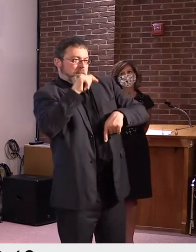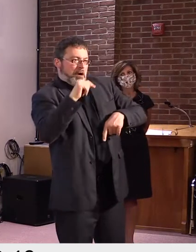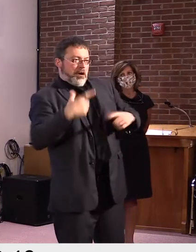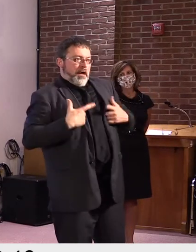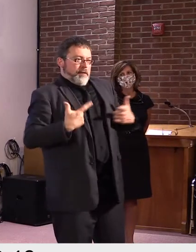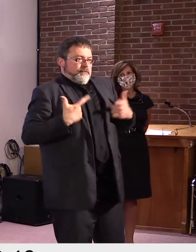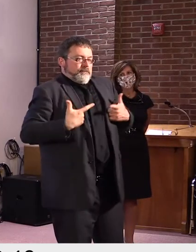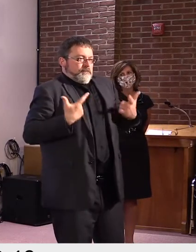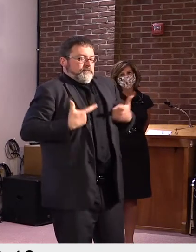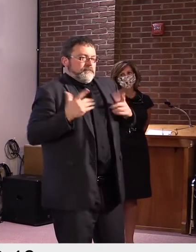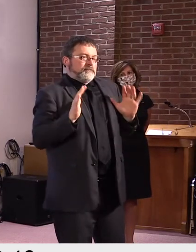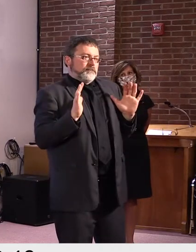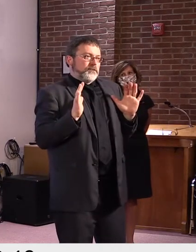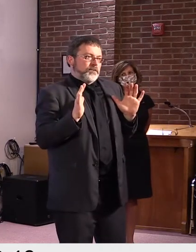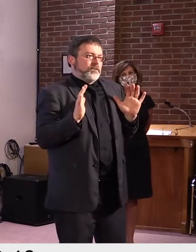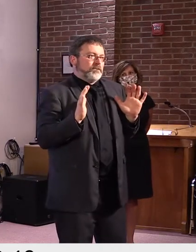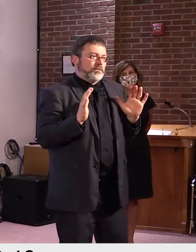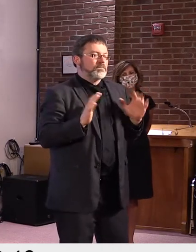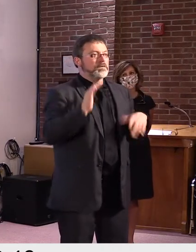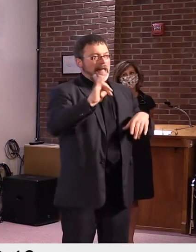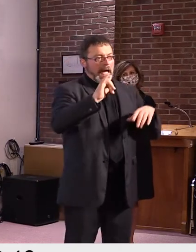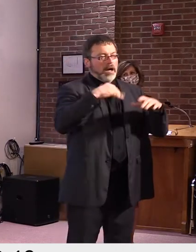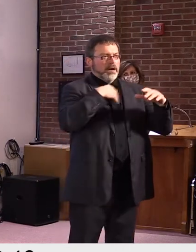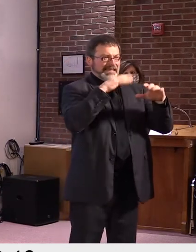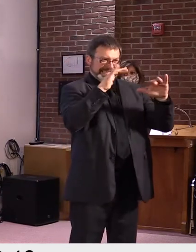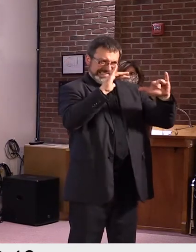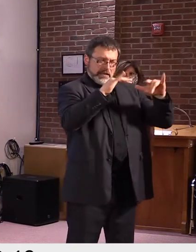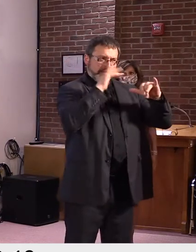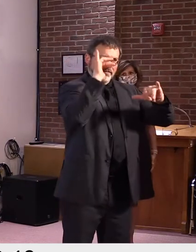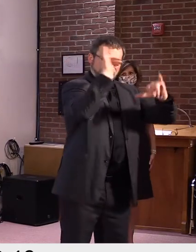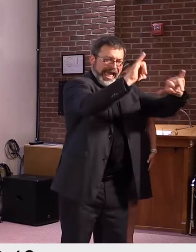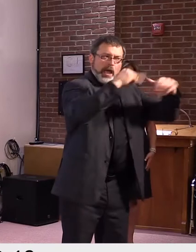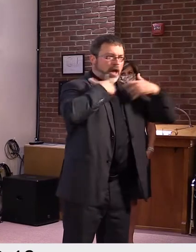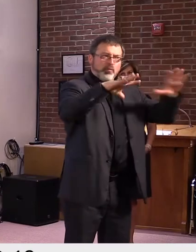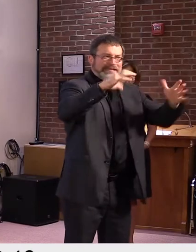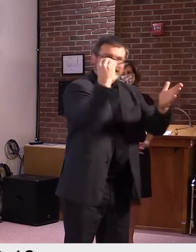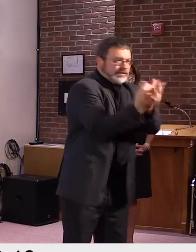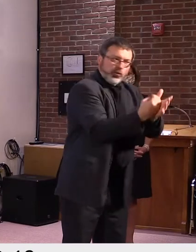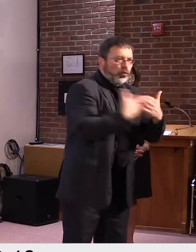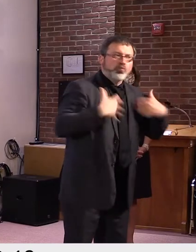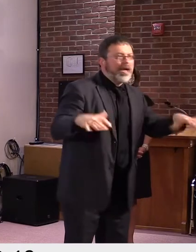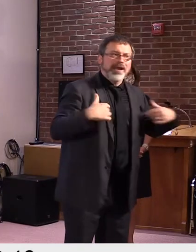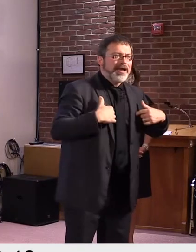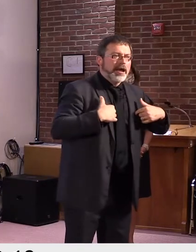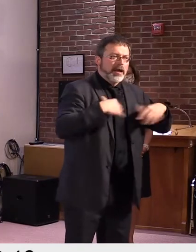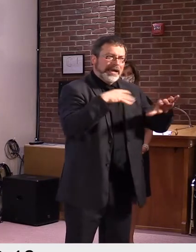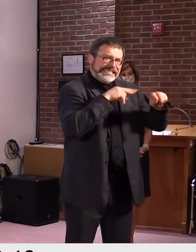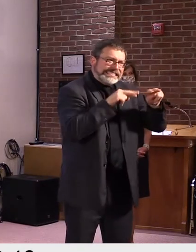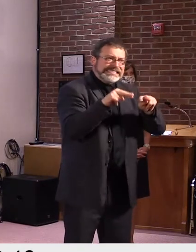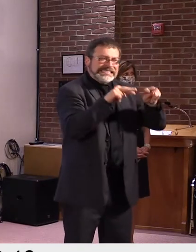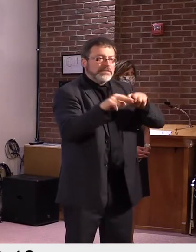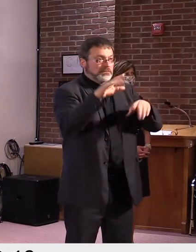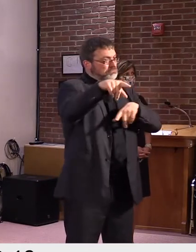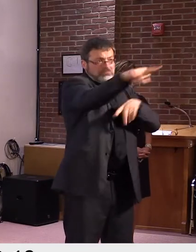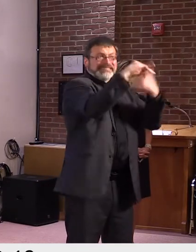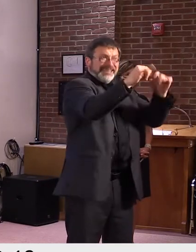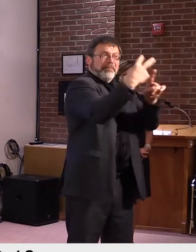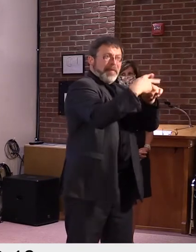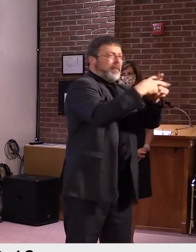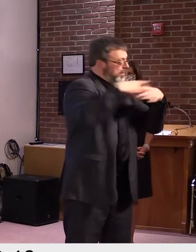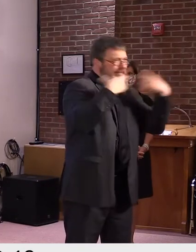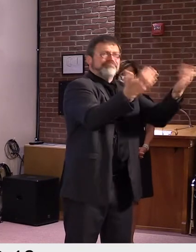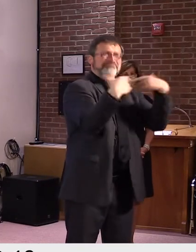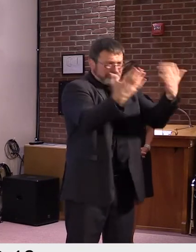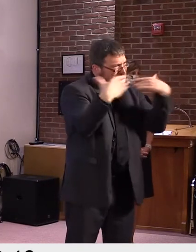all our funds in place and are strong and to account for things of this nature when they come up. So we